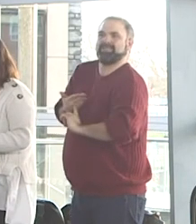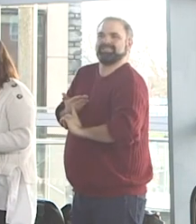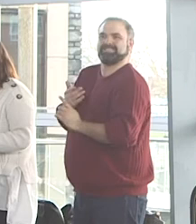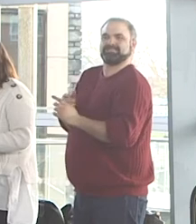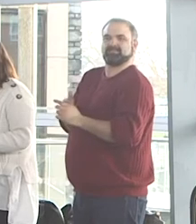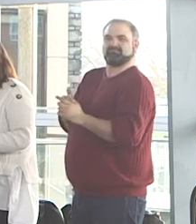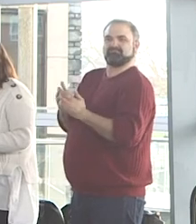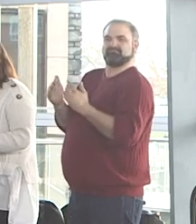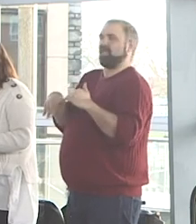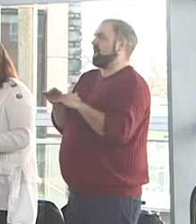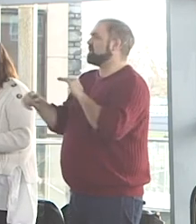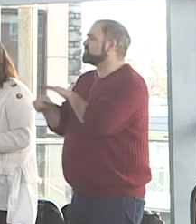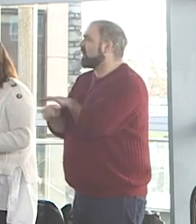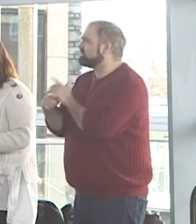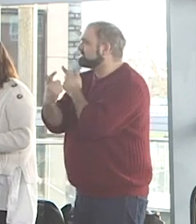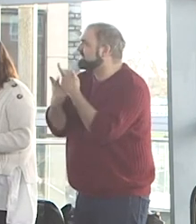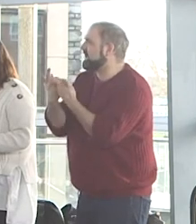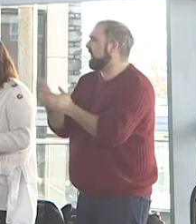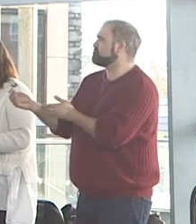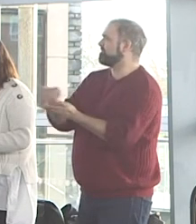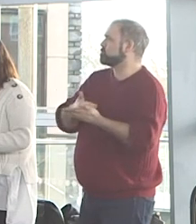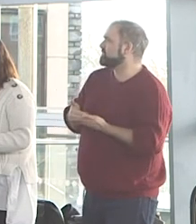asylum seeker and refugee. Crowley and